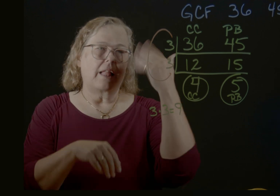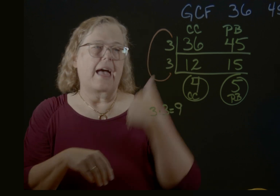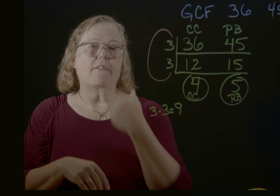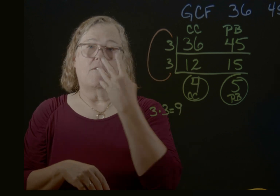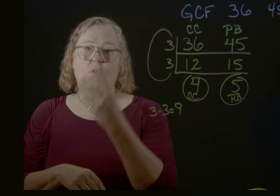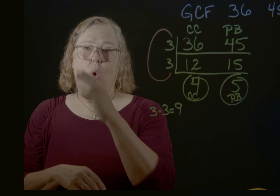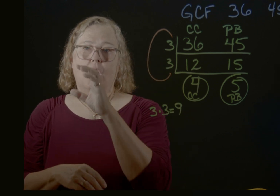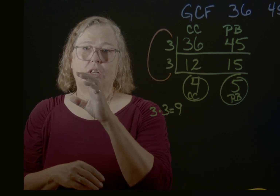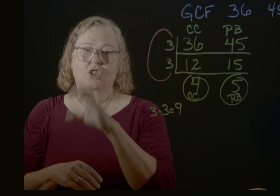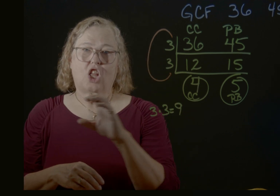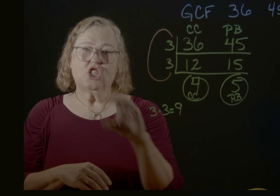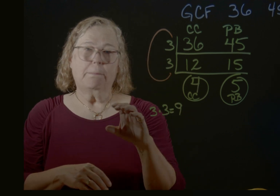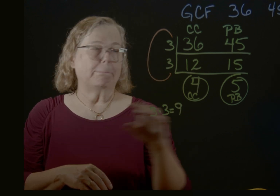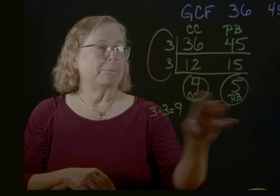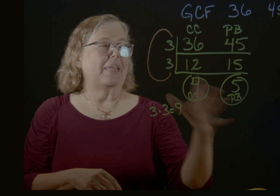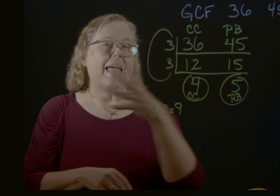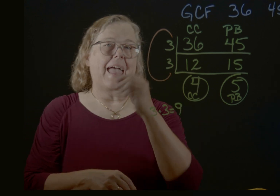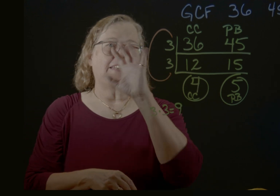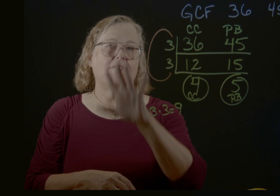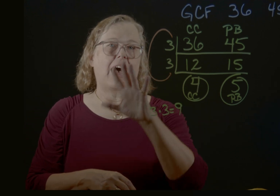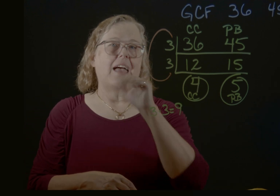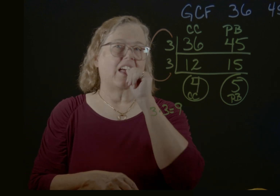have 4 chocolate chip and 5 peanut butter.